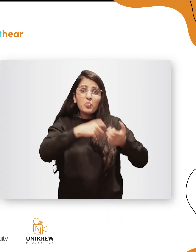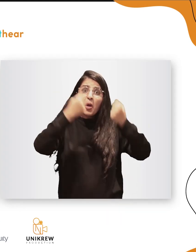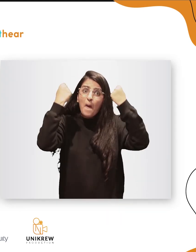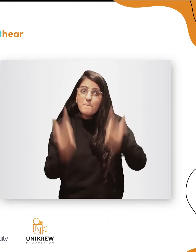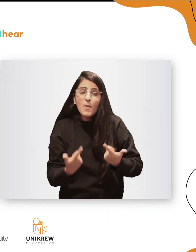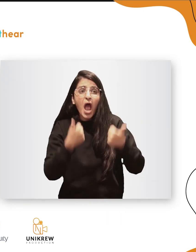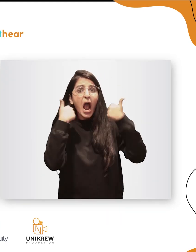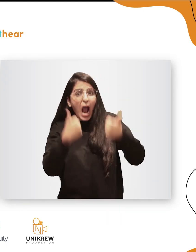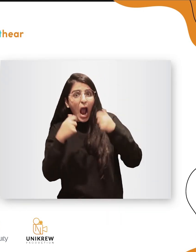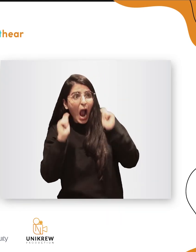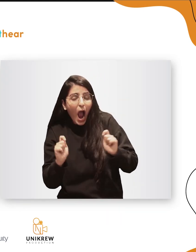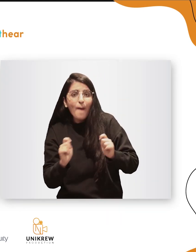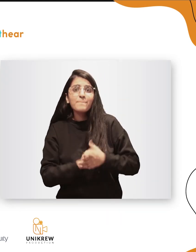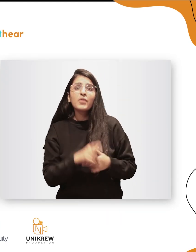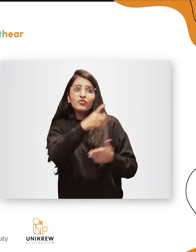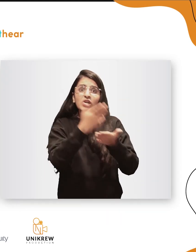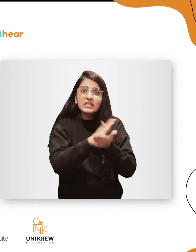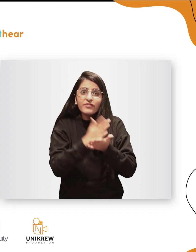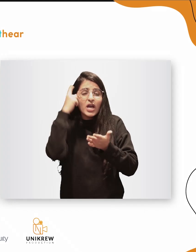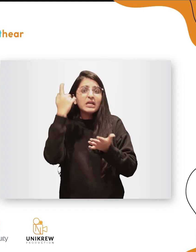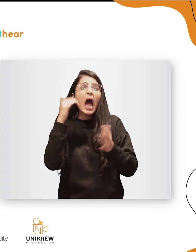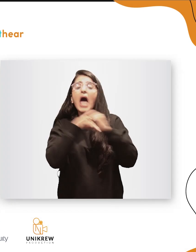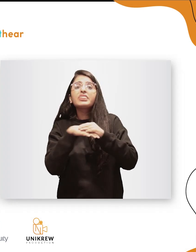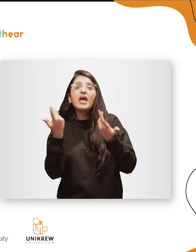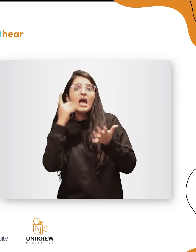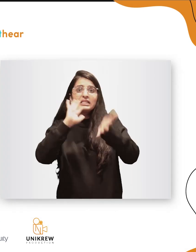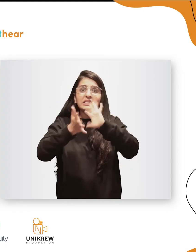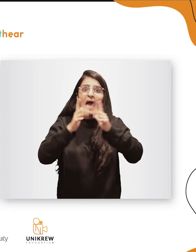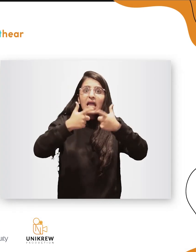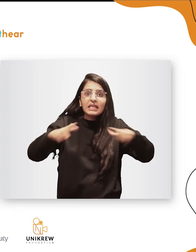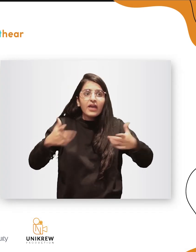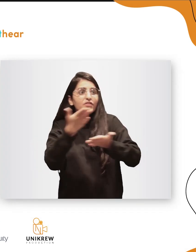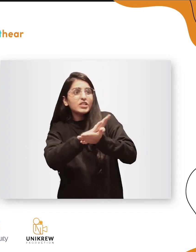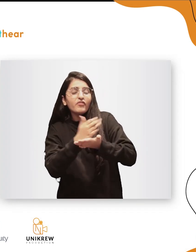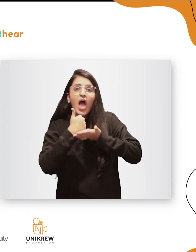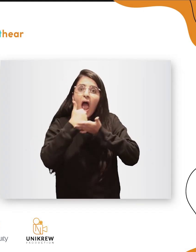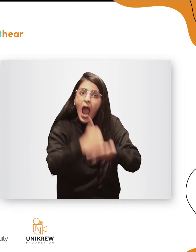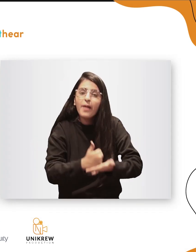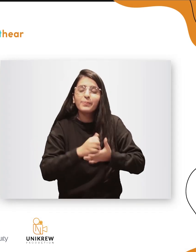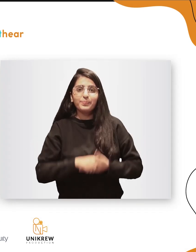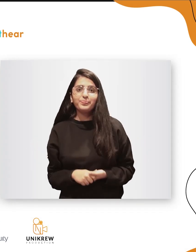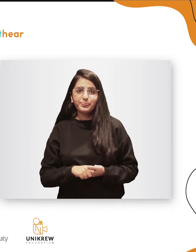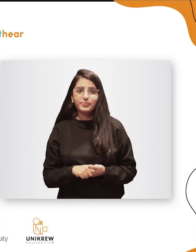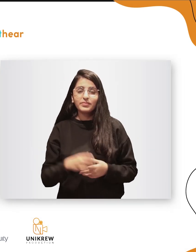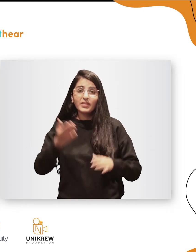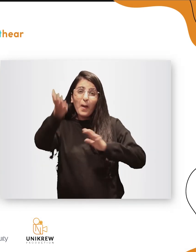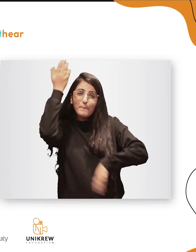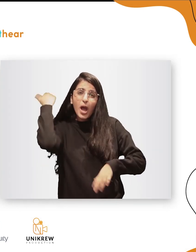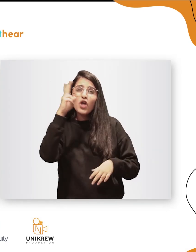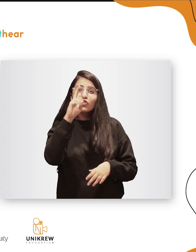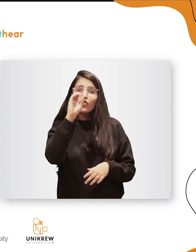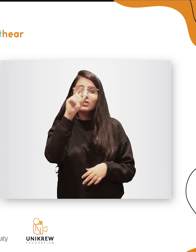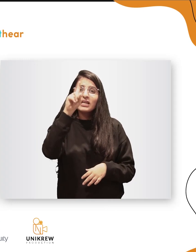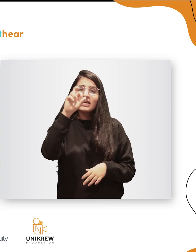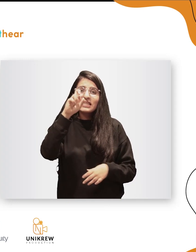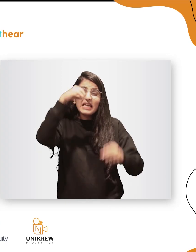doing a tremendous job with interpretation, sign language interpretation. In Sindh, since